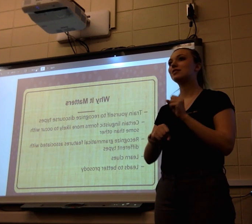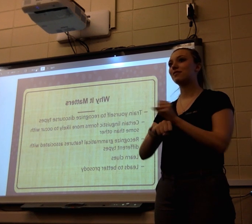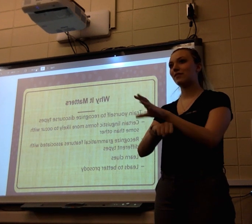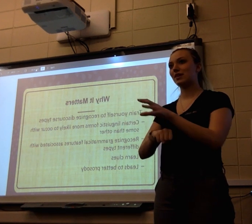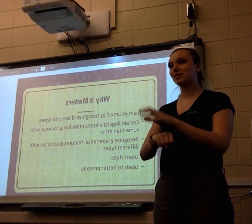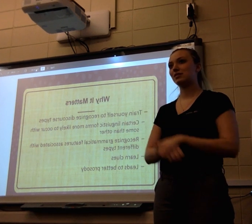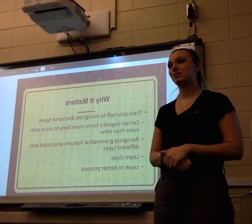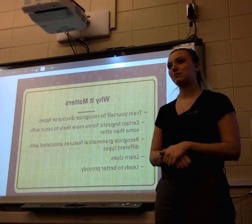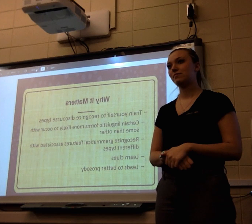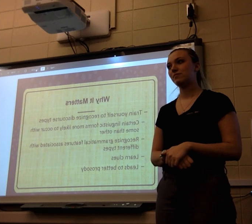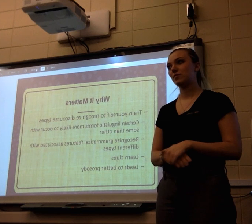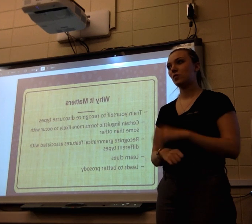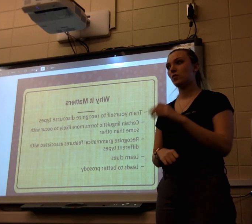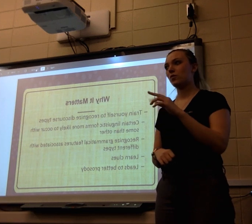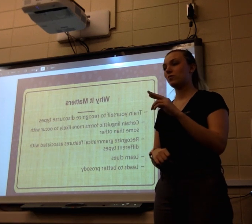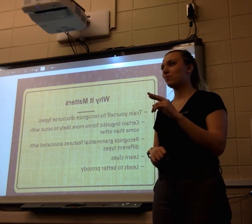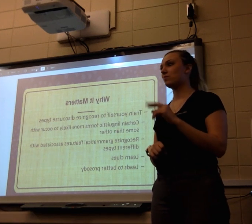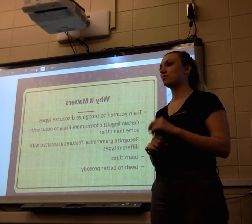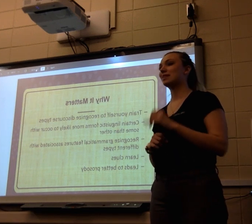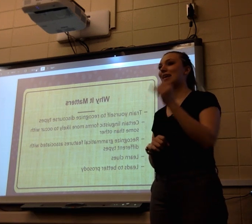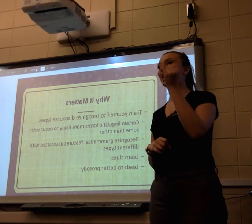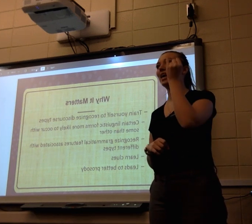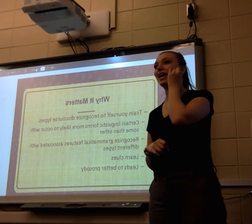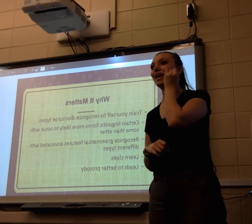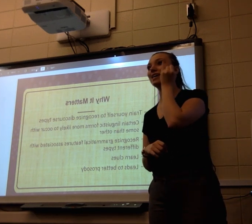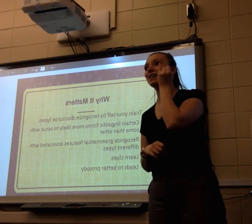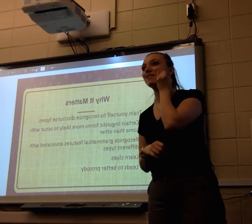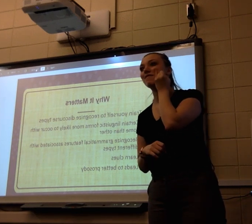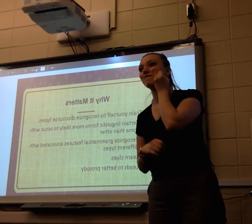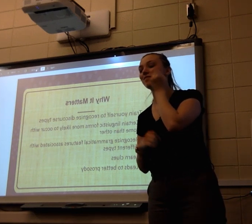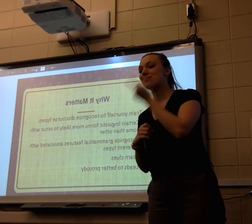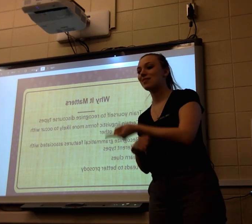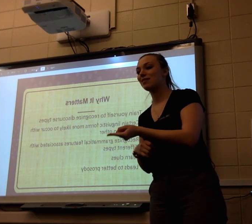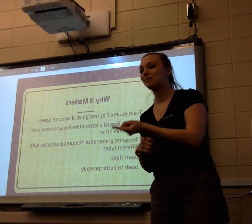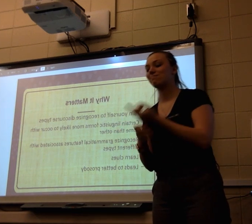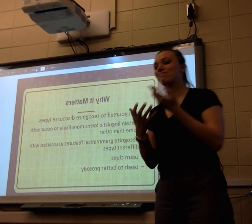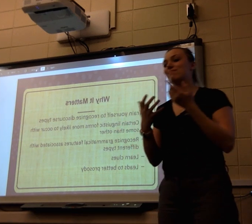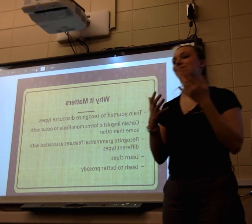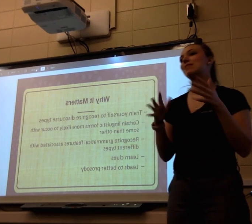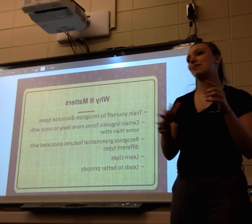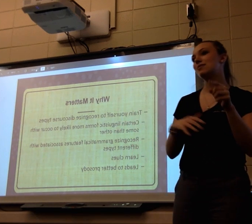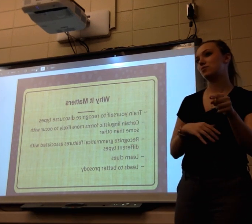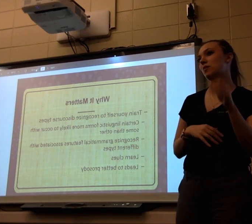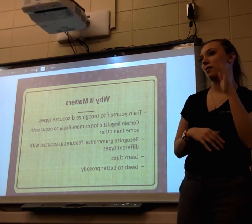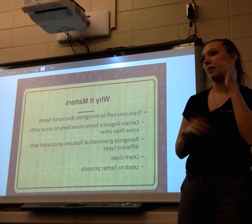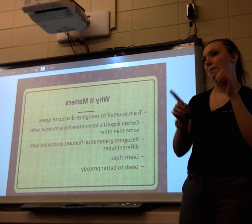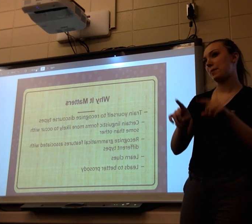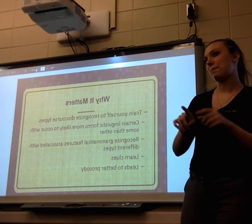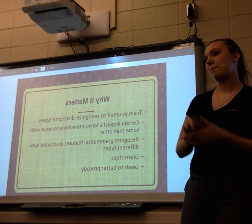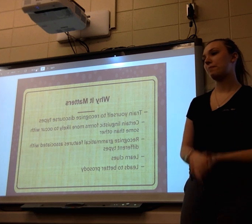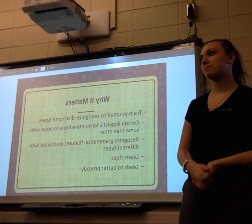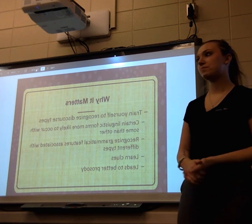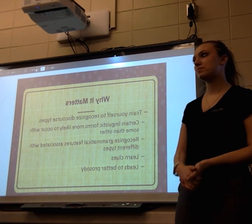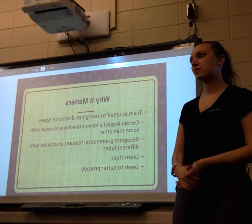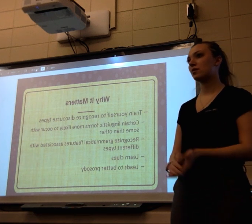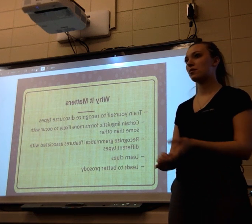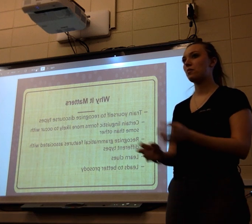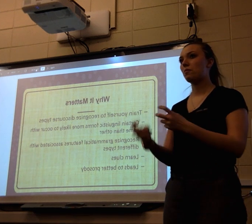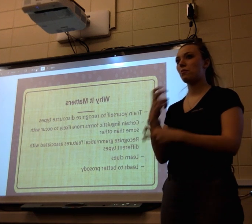Conditional. Okay? Very good. All right? If this, then that. All right? Problem solution. Right?